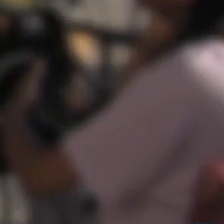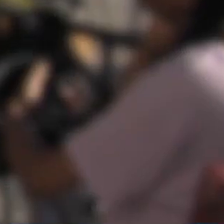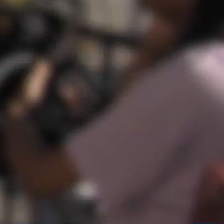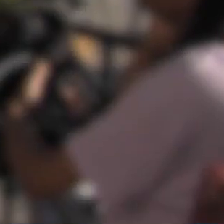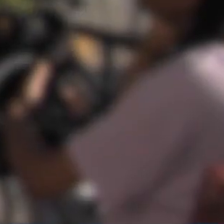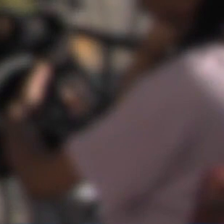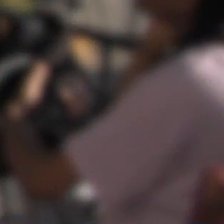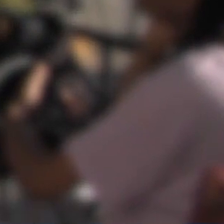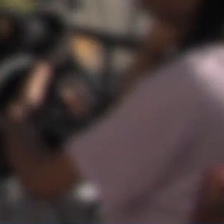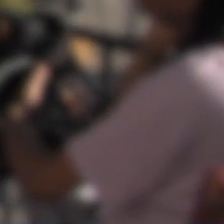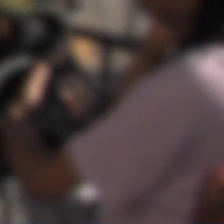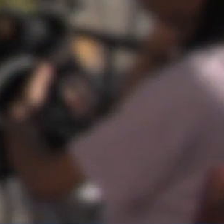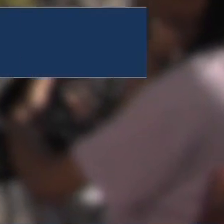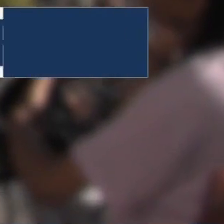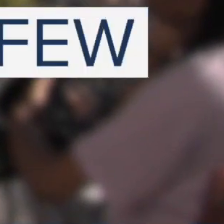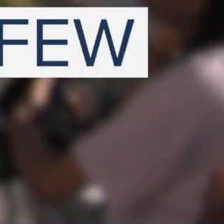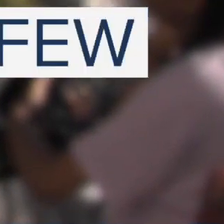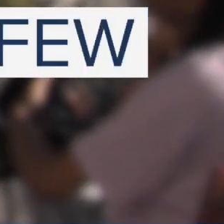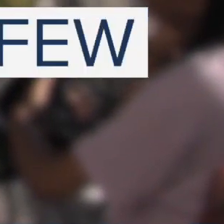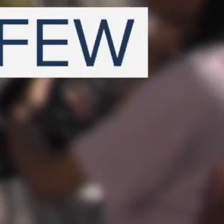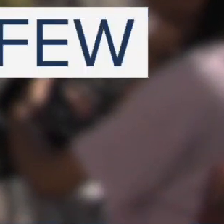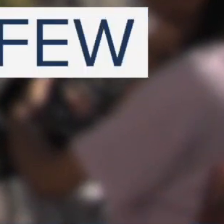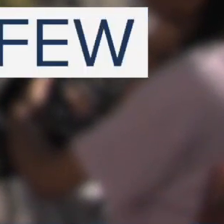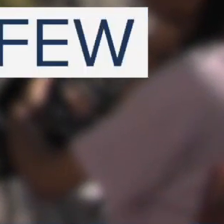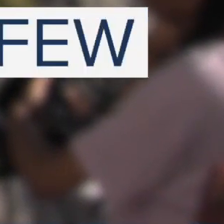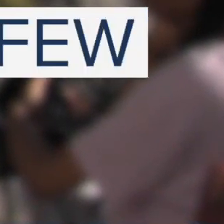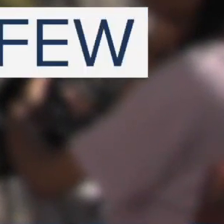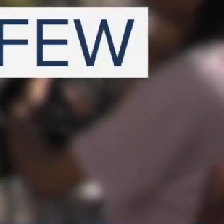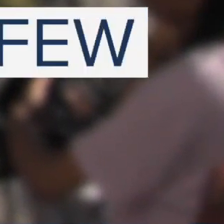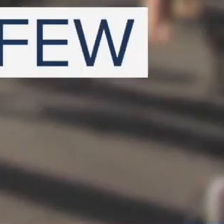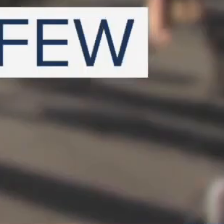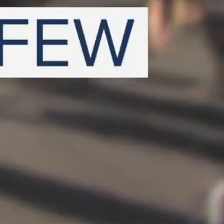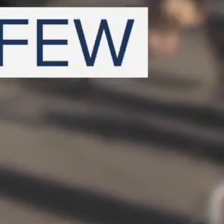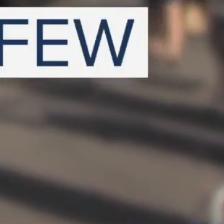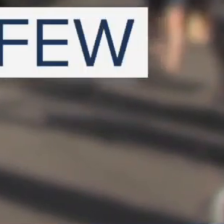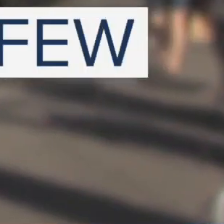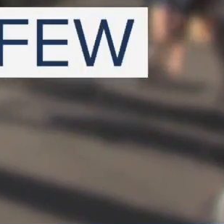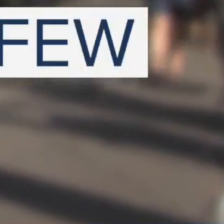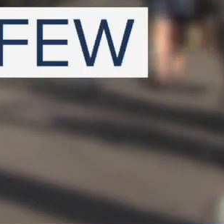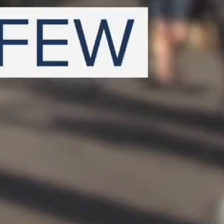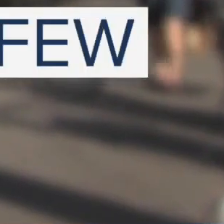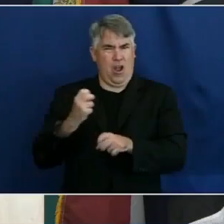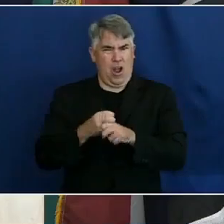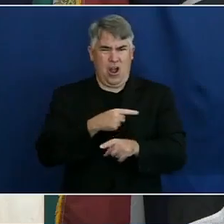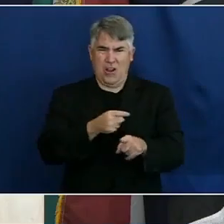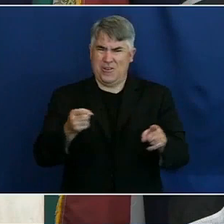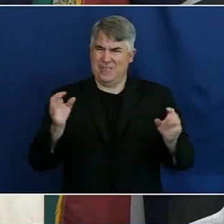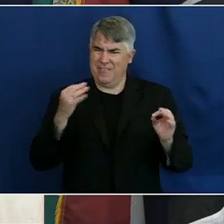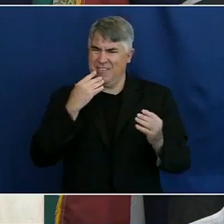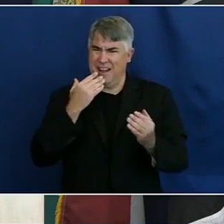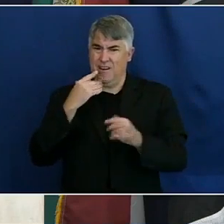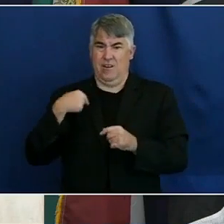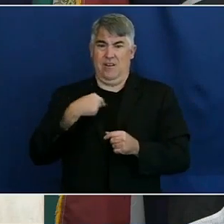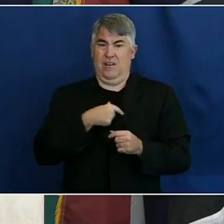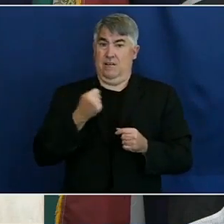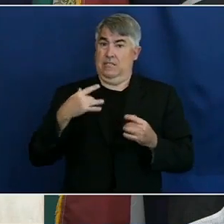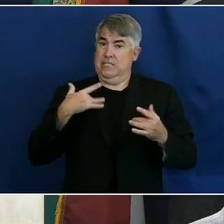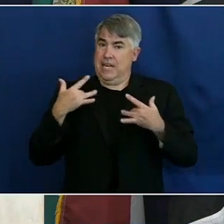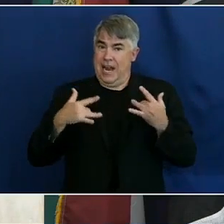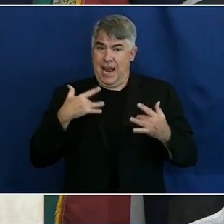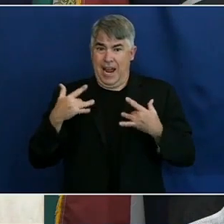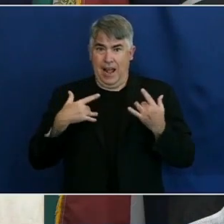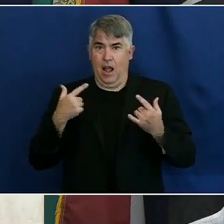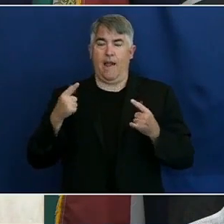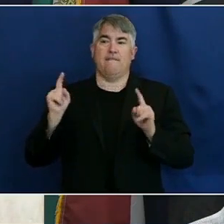county also announced an end to the 10 p.m. curfew that's been in effect since July. We're excited about where we're headed, the direction,